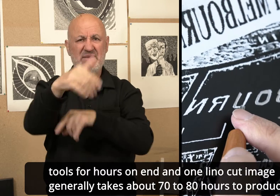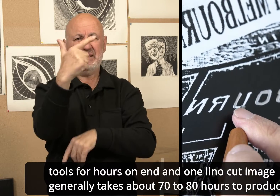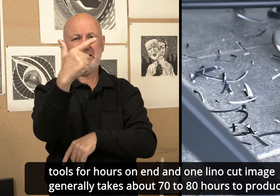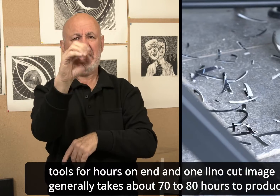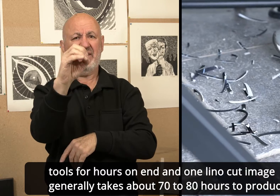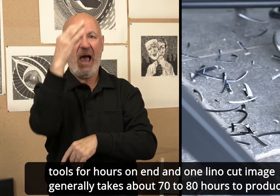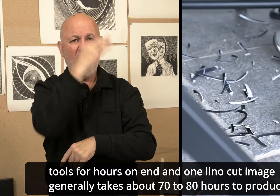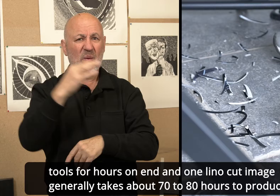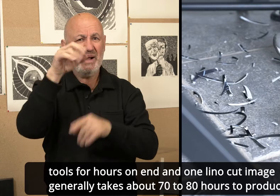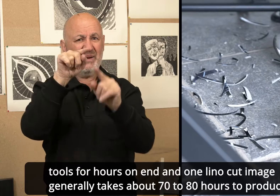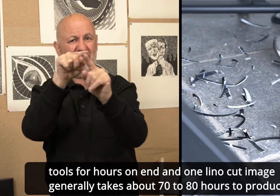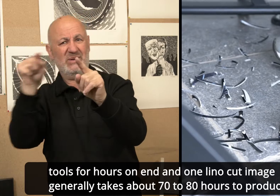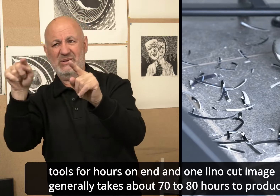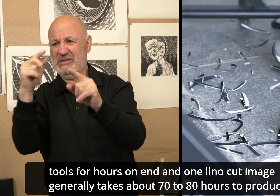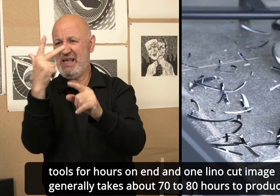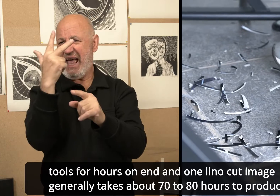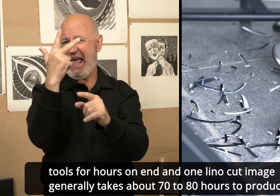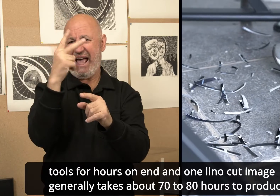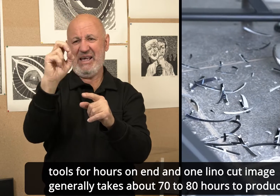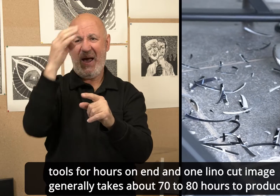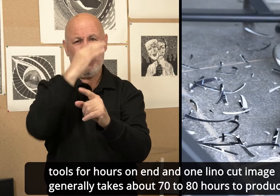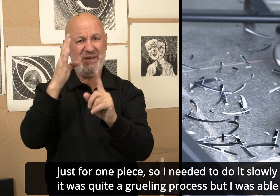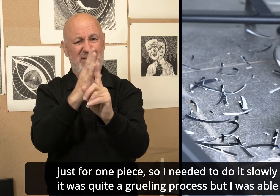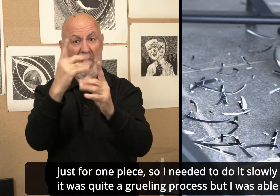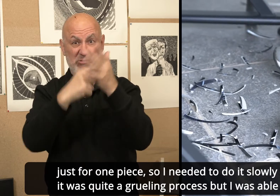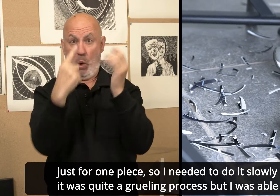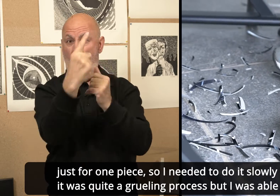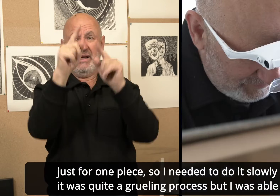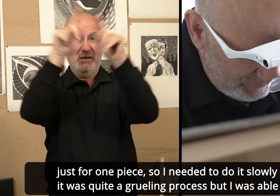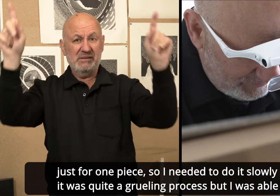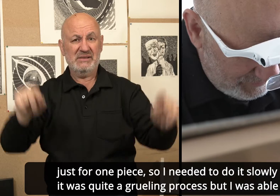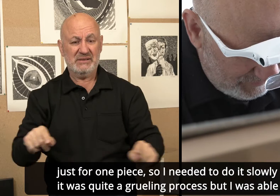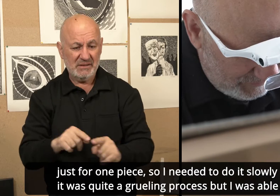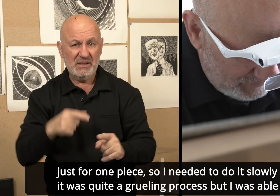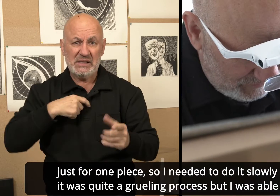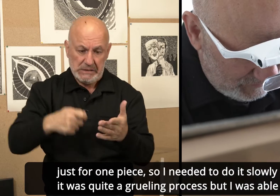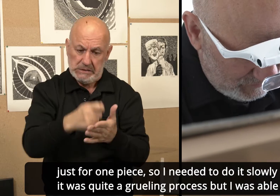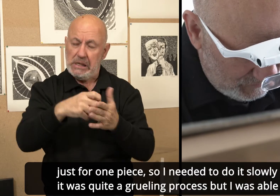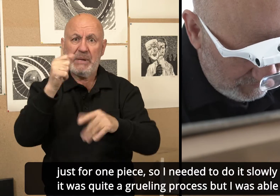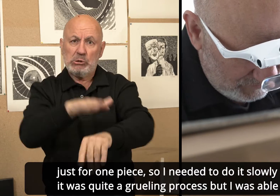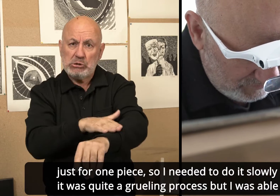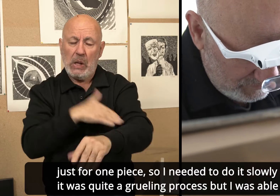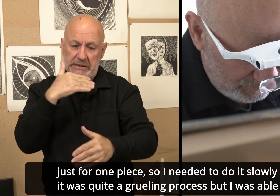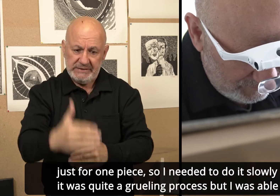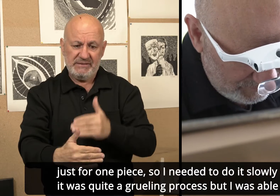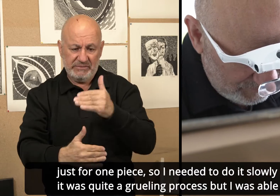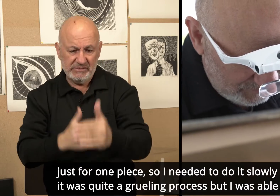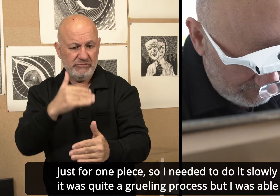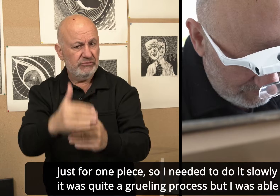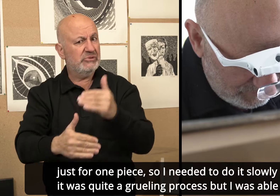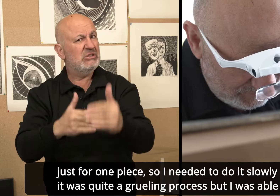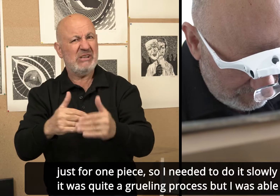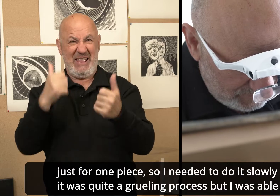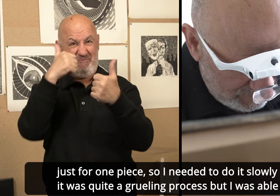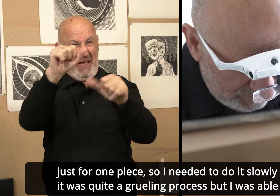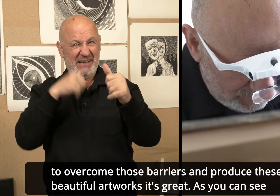generally takes about 70 to 80 hours to produce, just for one piece. So I needed to do it slowly.